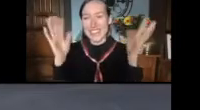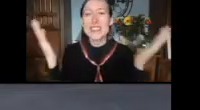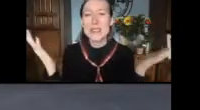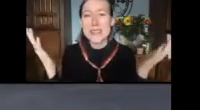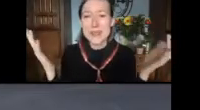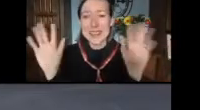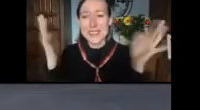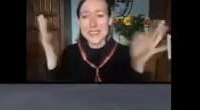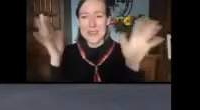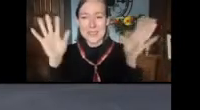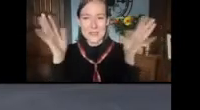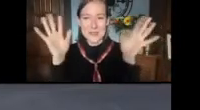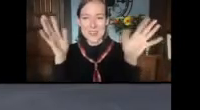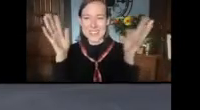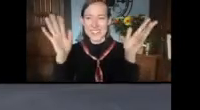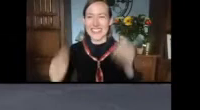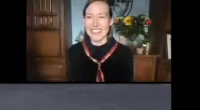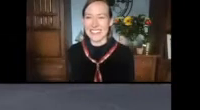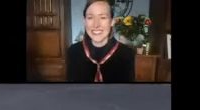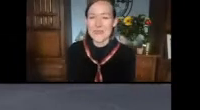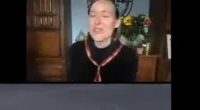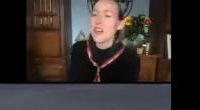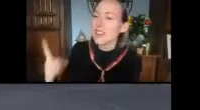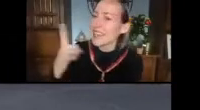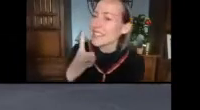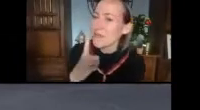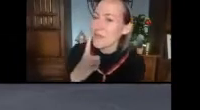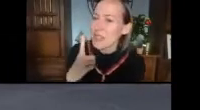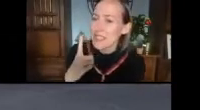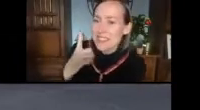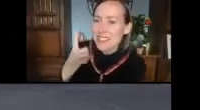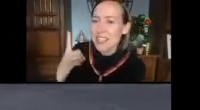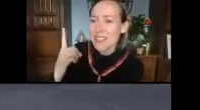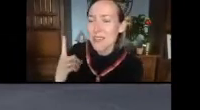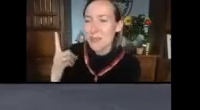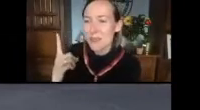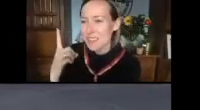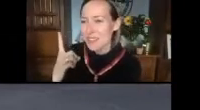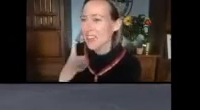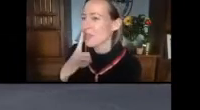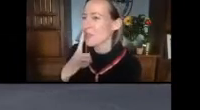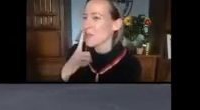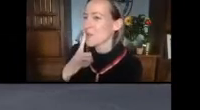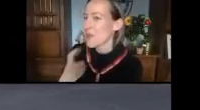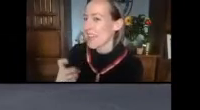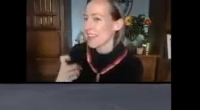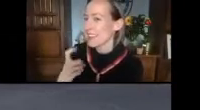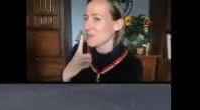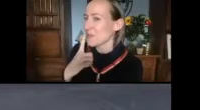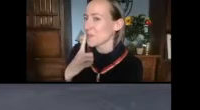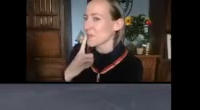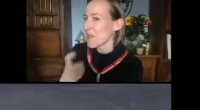Well done. It is a round of applause. Yeah, that's it. So let's learn red together.